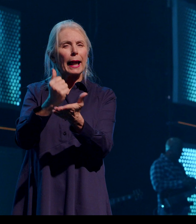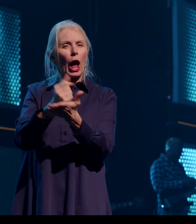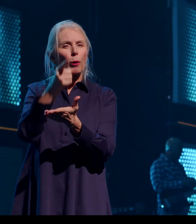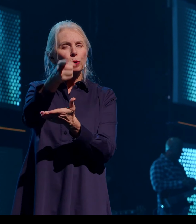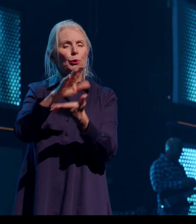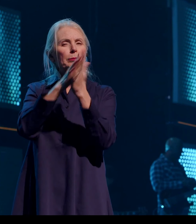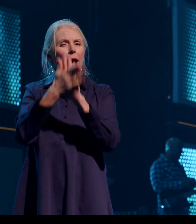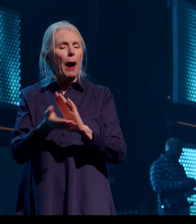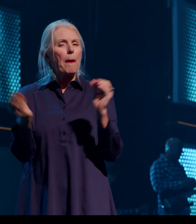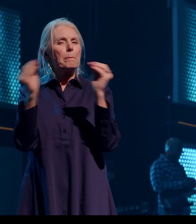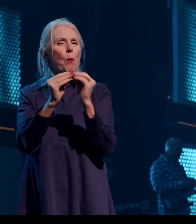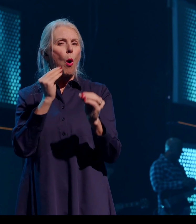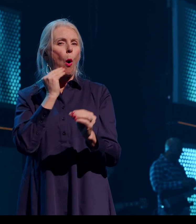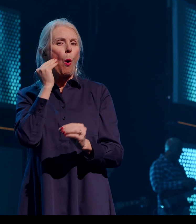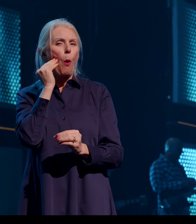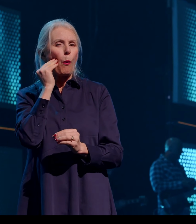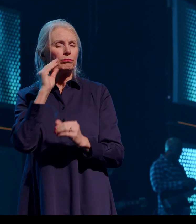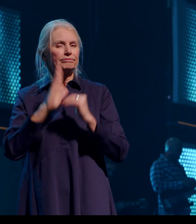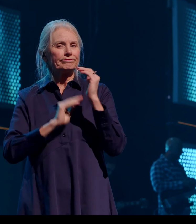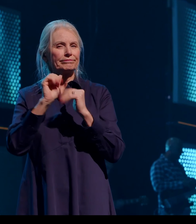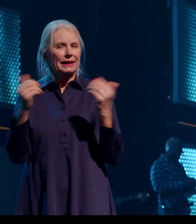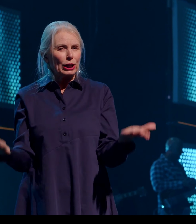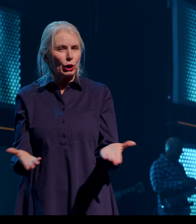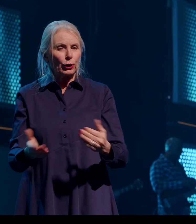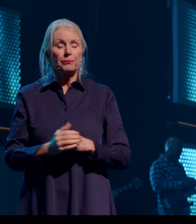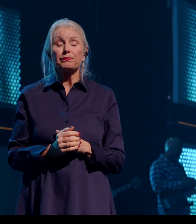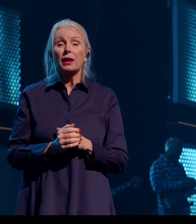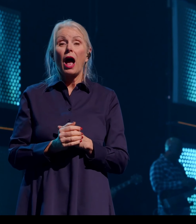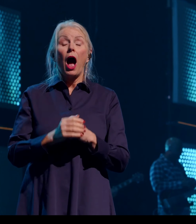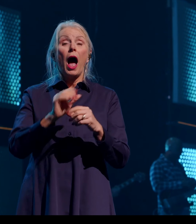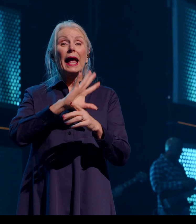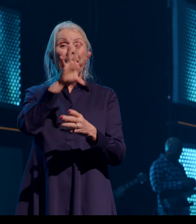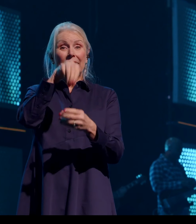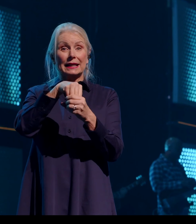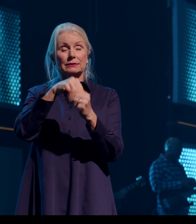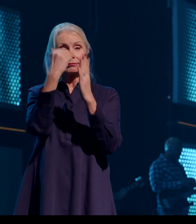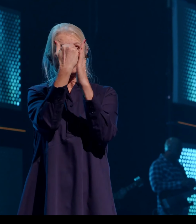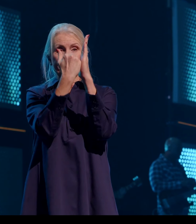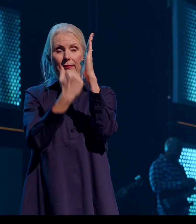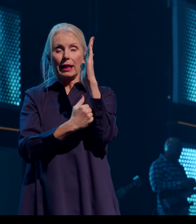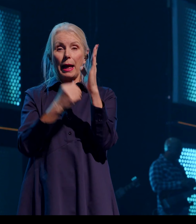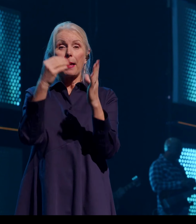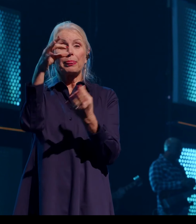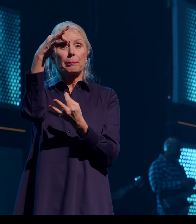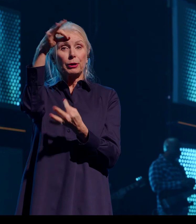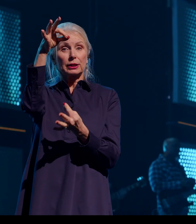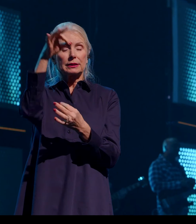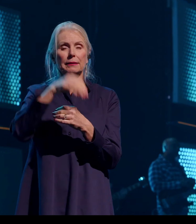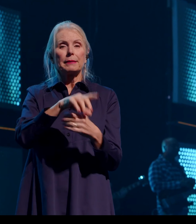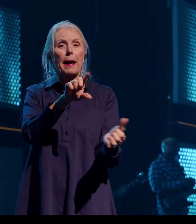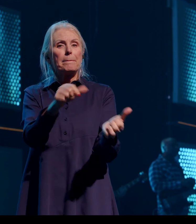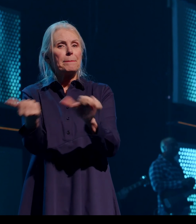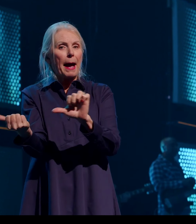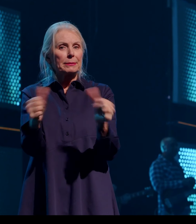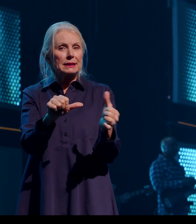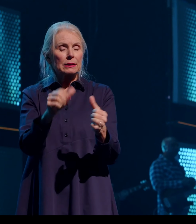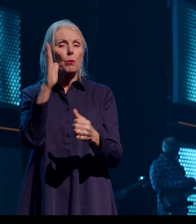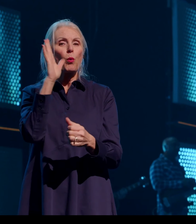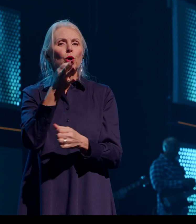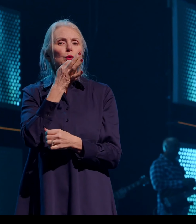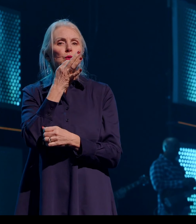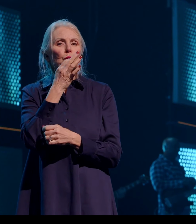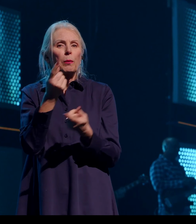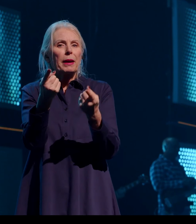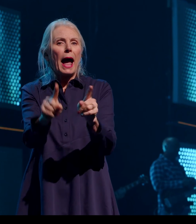would be awesome. A few other things going on all here inside of your bulletin. We have baptisms coming up in a couple weeks. In fact, we'll have a talk